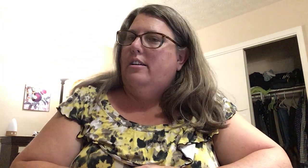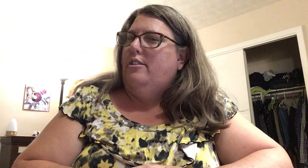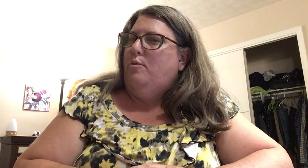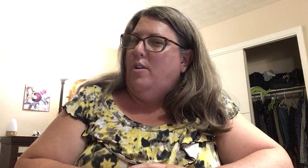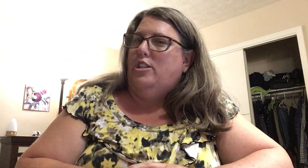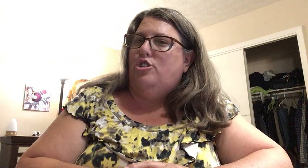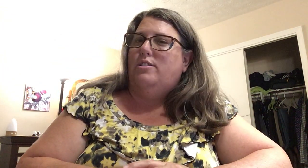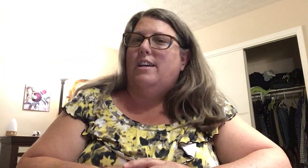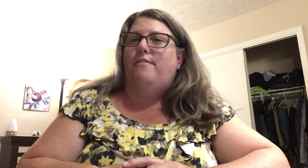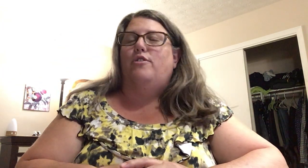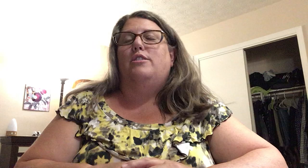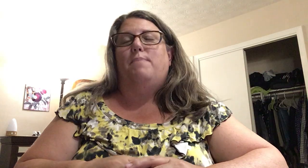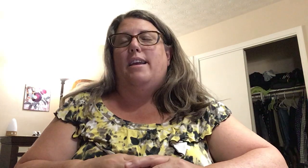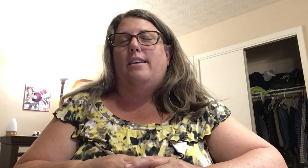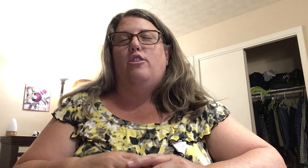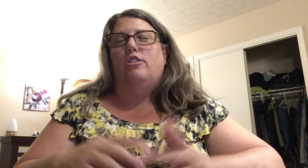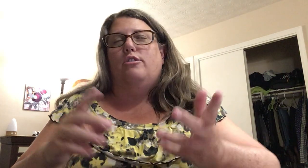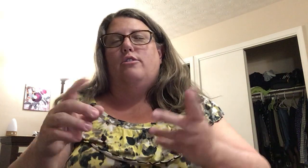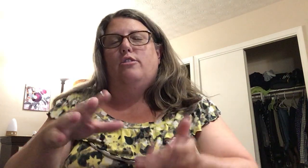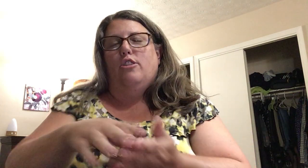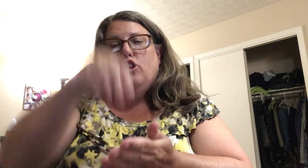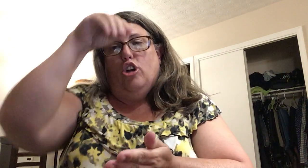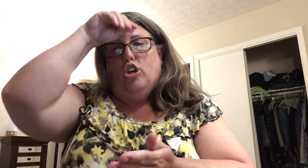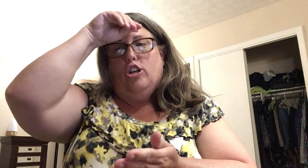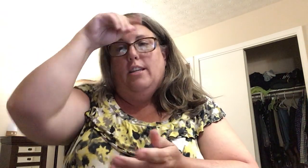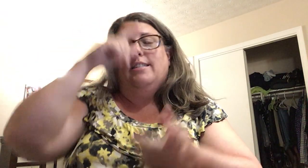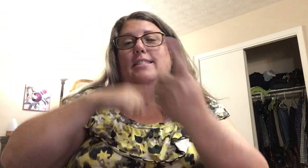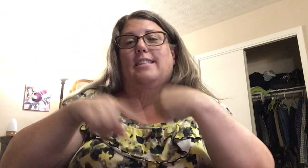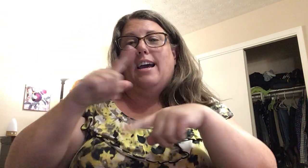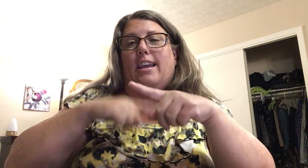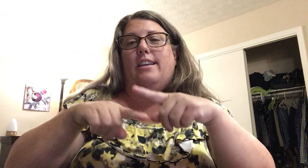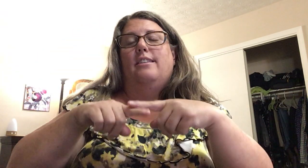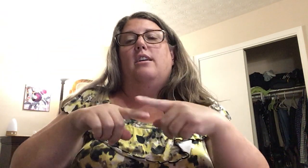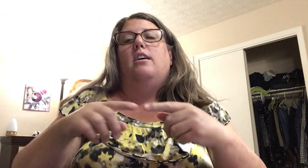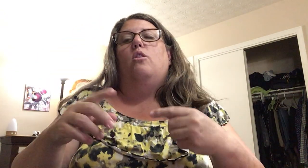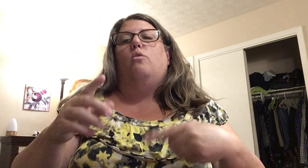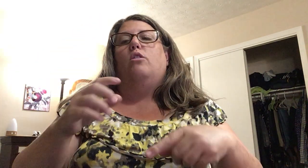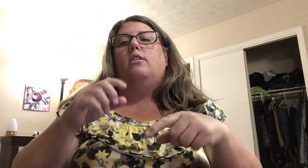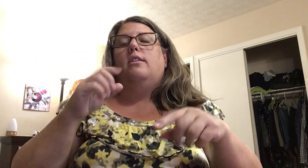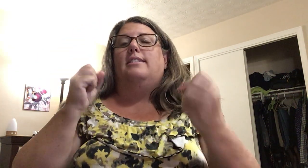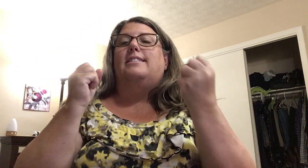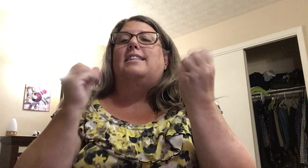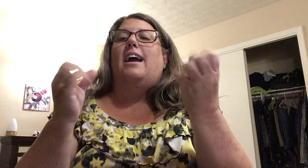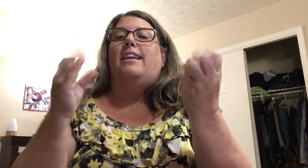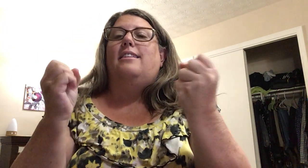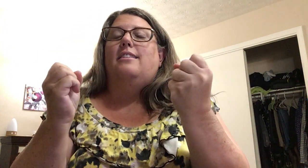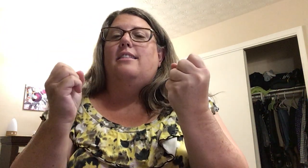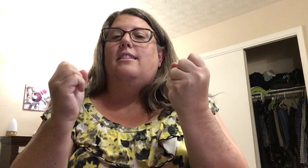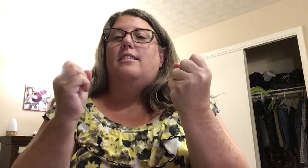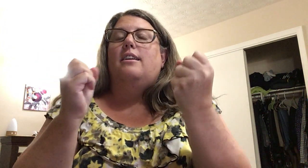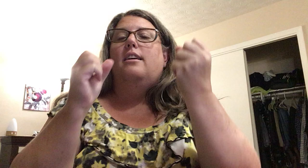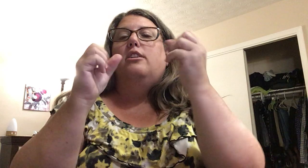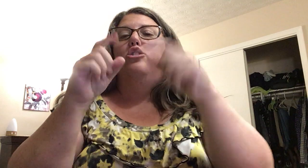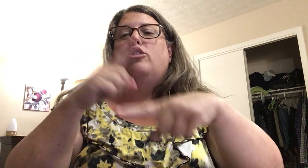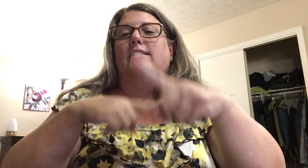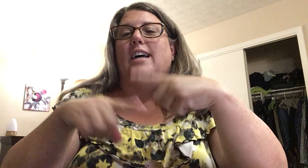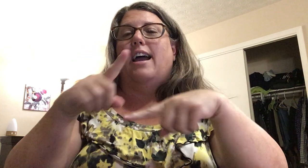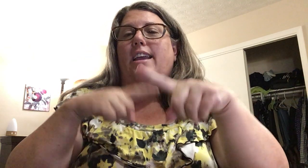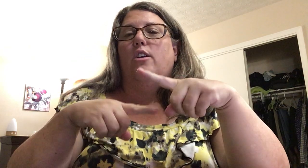you really should do sign first, but you could learn sign or sign. So sign